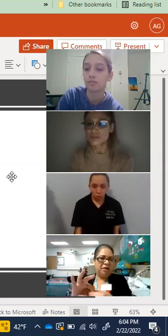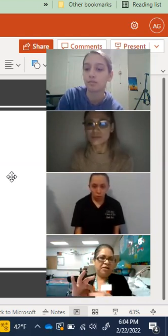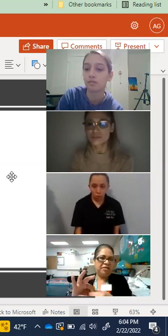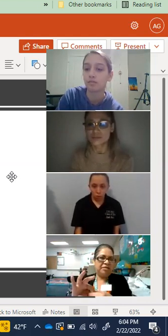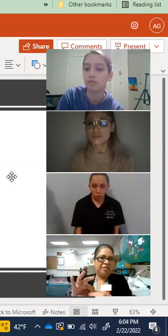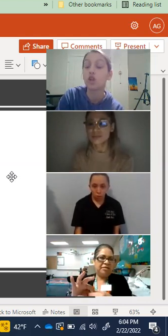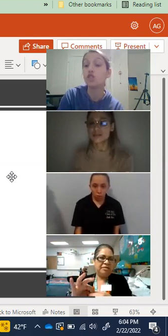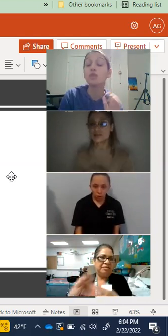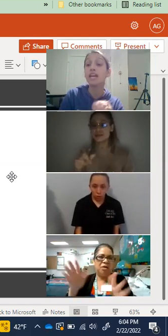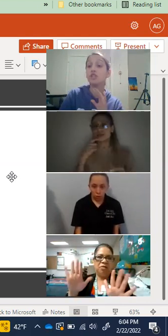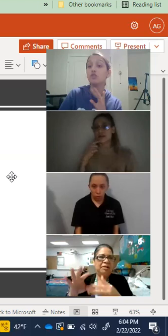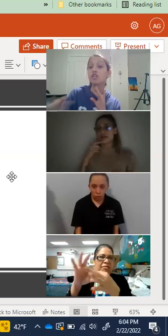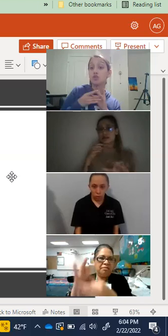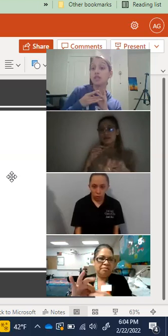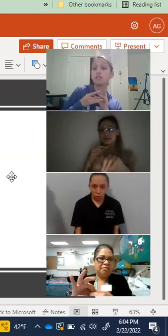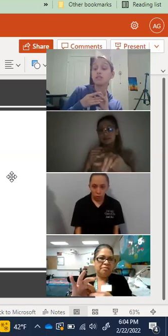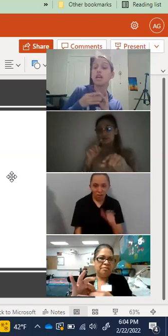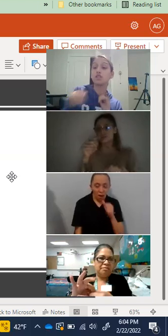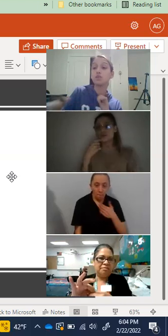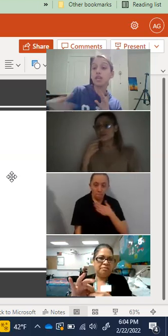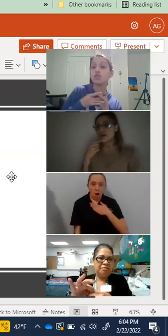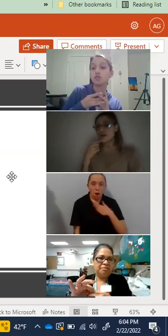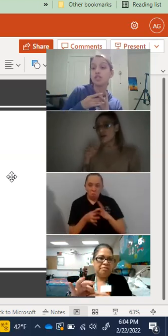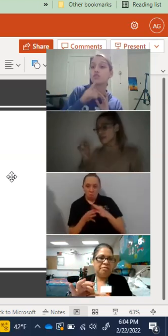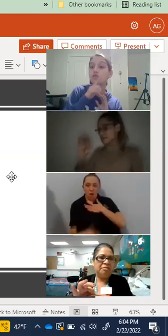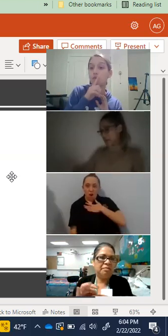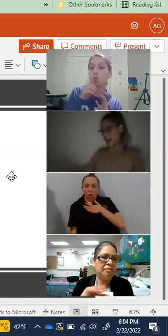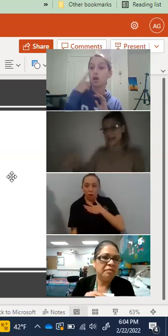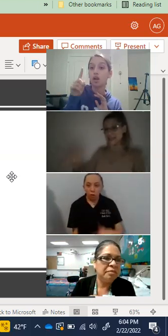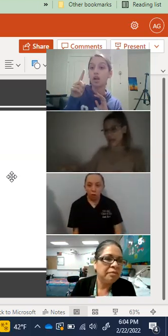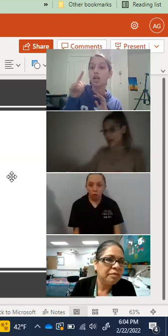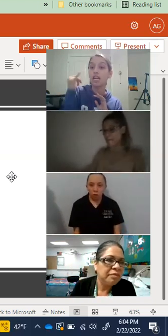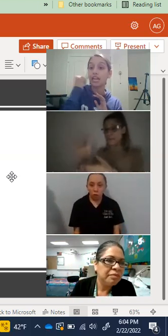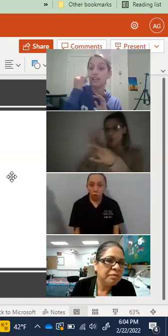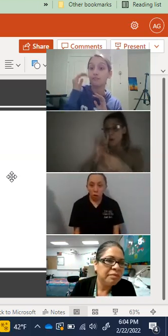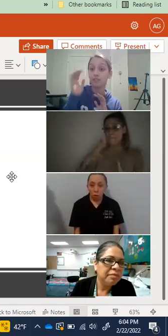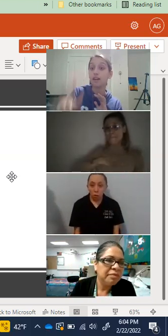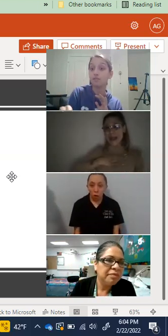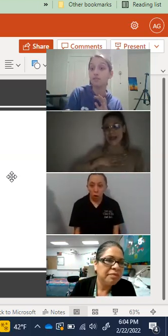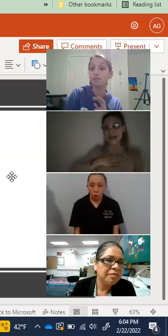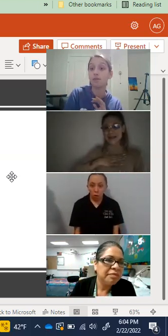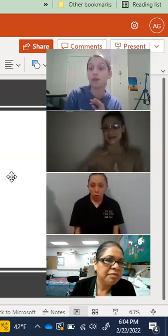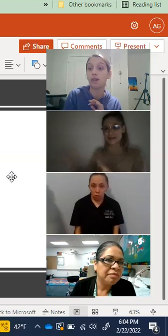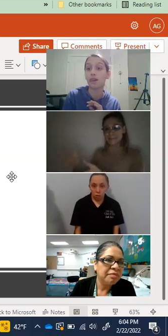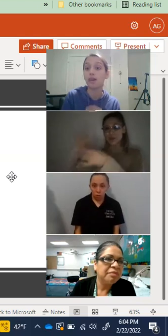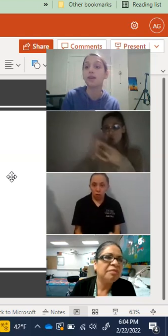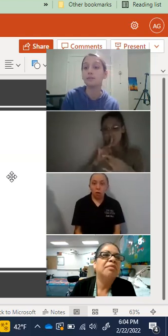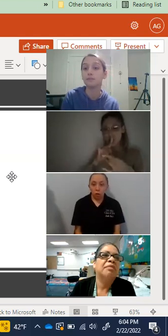just belong. So you can do this. Yeah, you can do this for if, yeah,